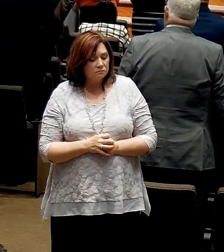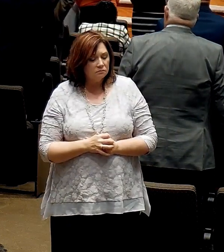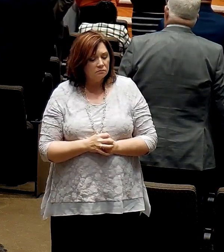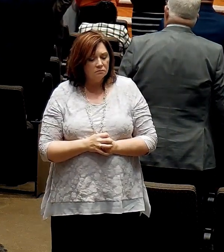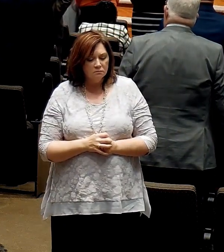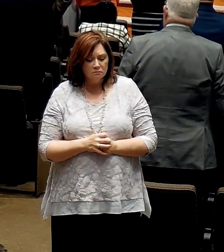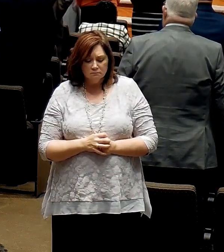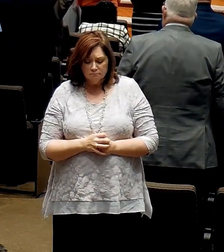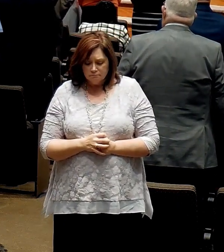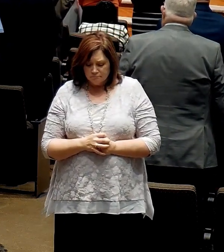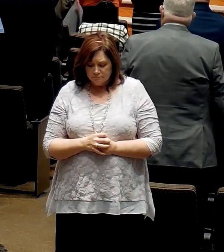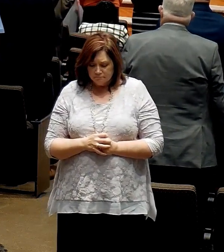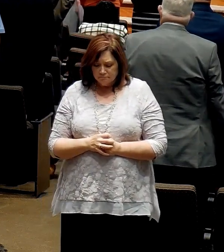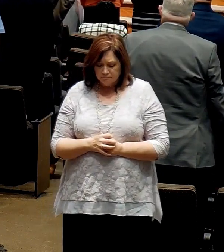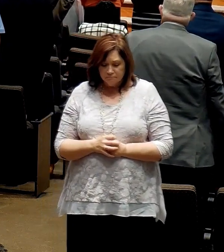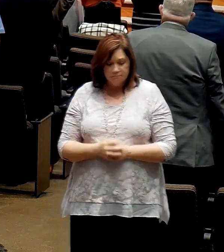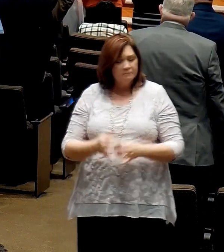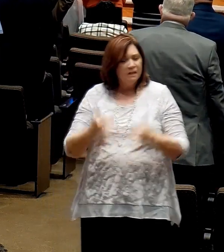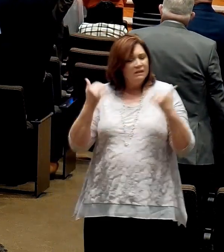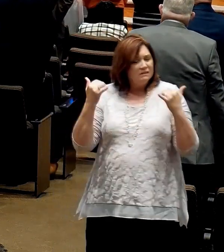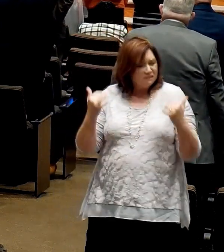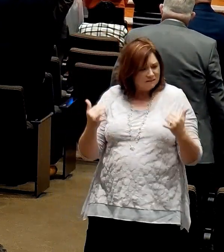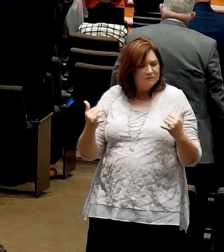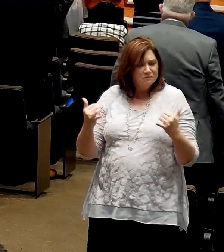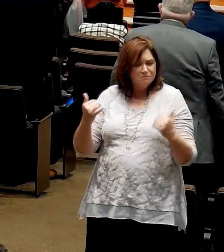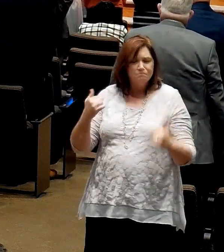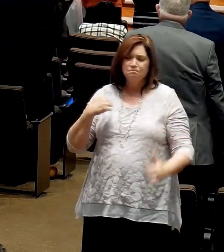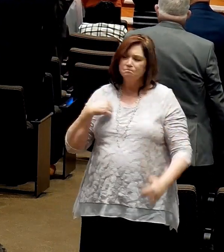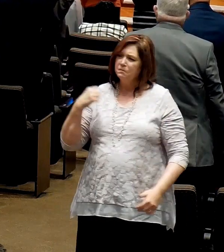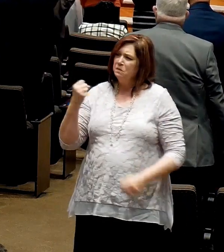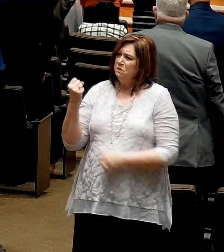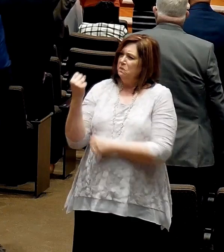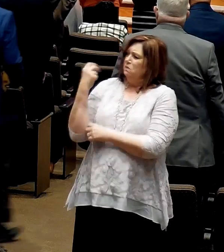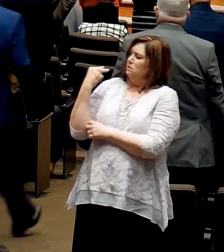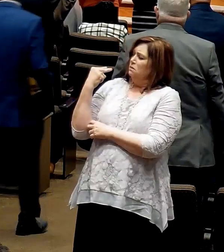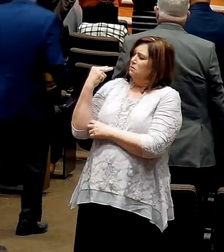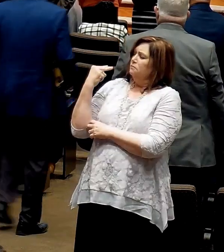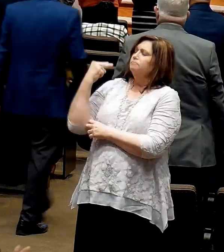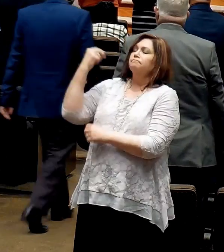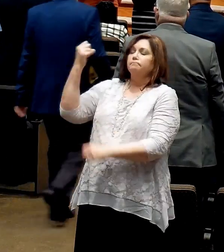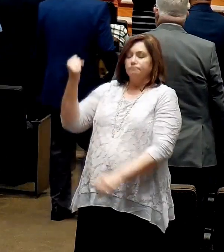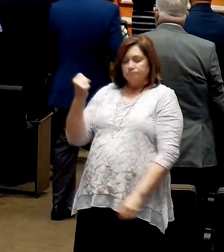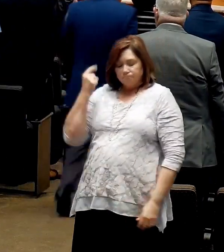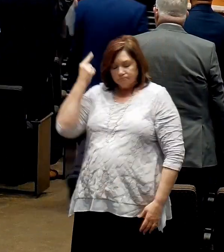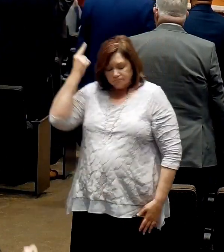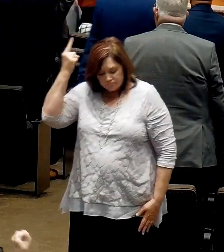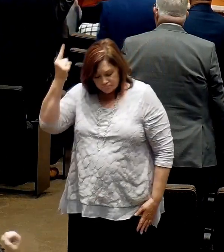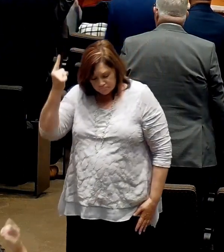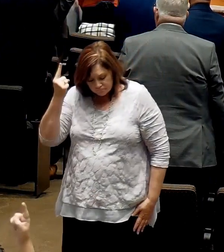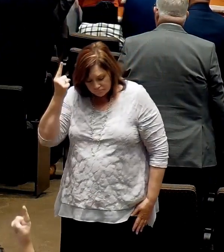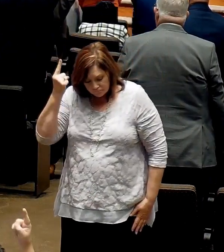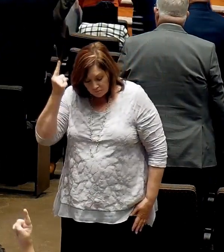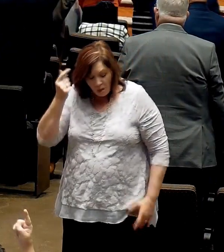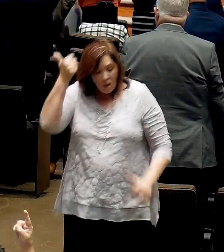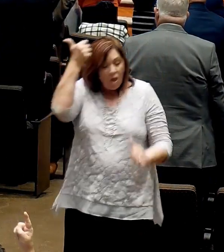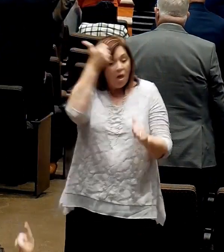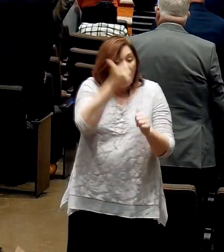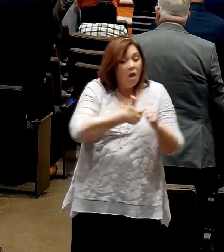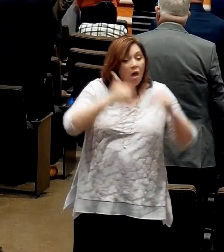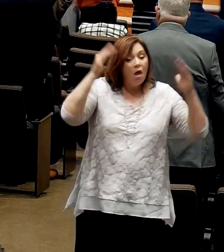gold. Now I can see testing comes from above.